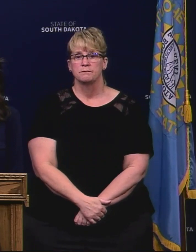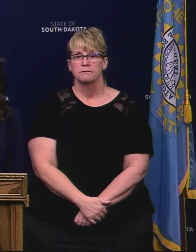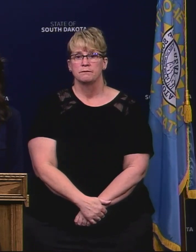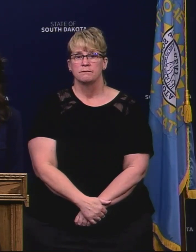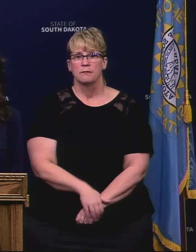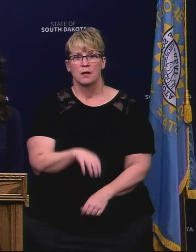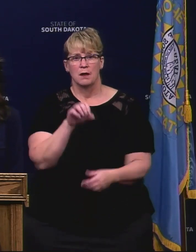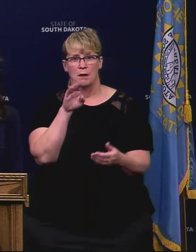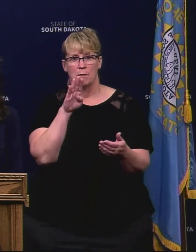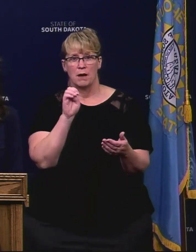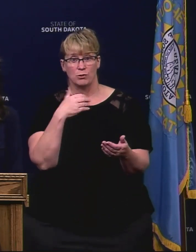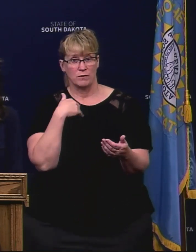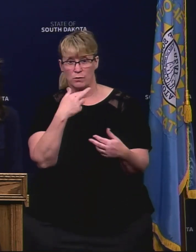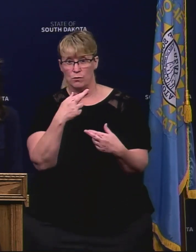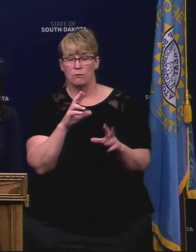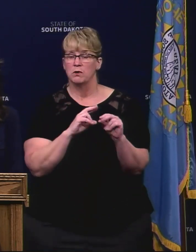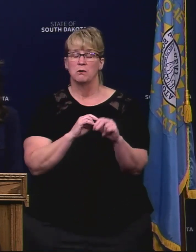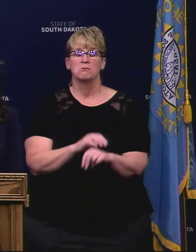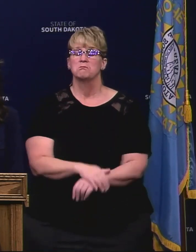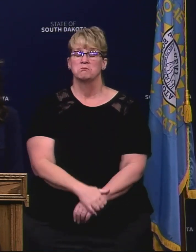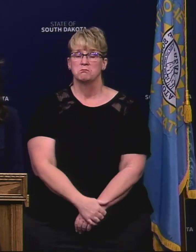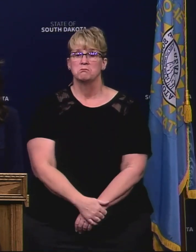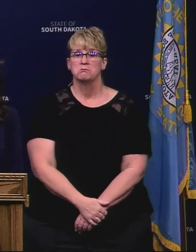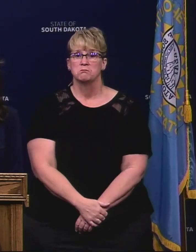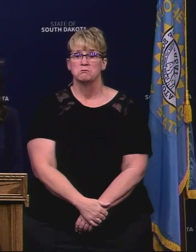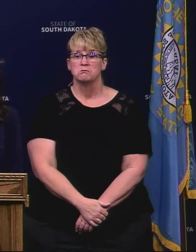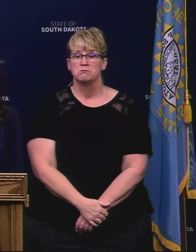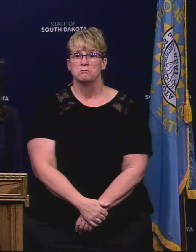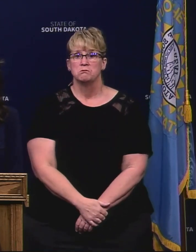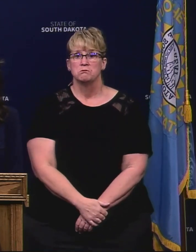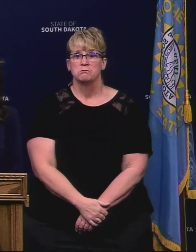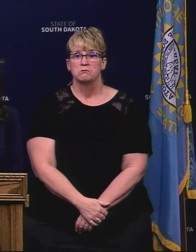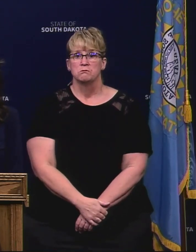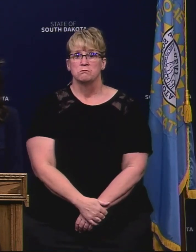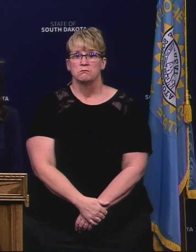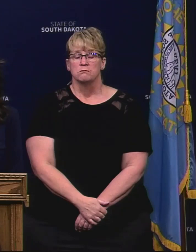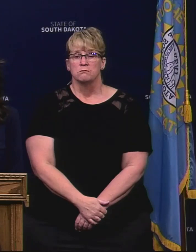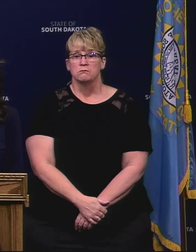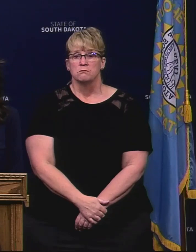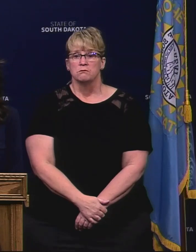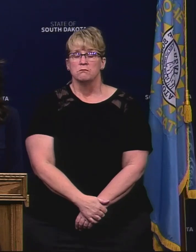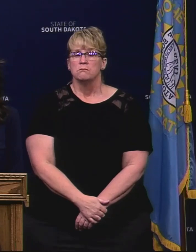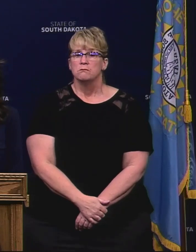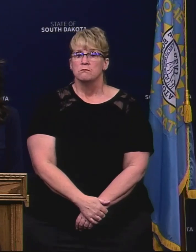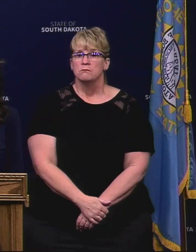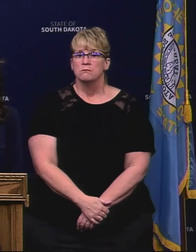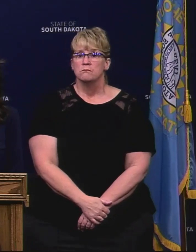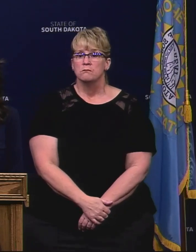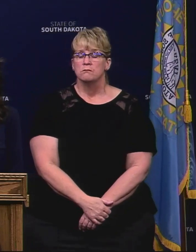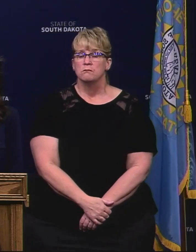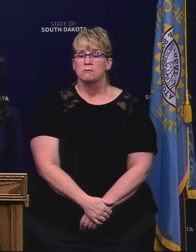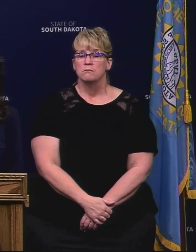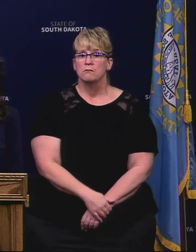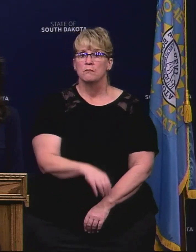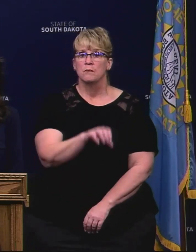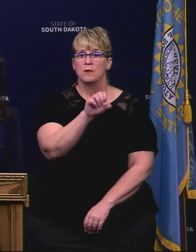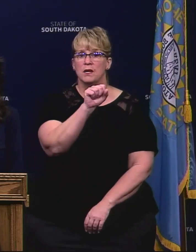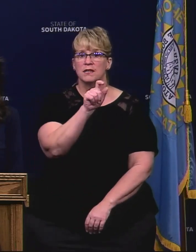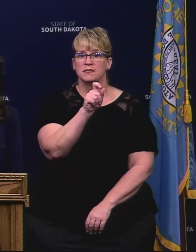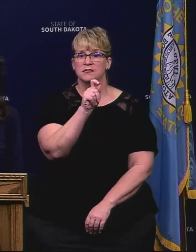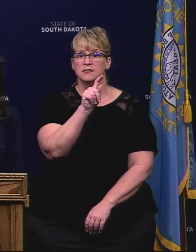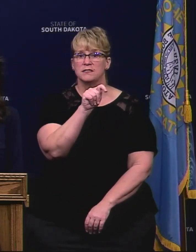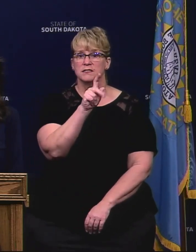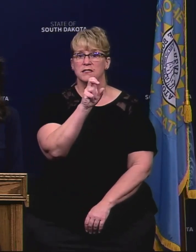Bob, did you have one in the room? No? Governor, this is Stephen Grubbs from AP. Sure, go ahead,